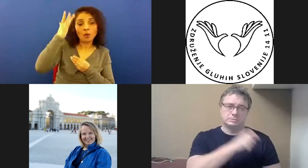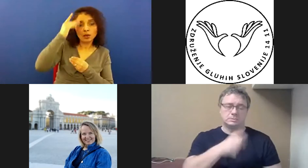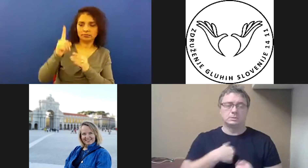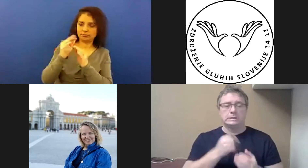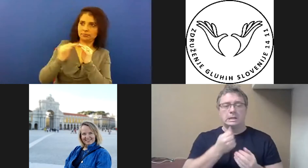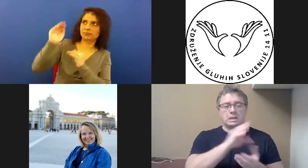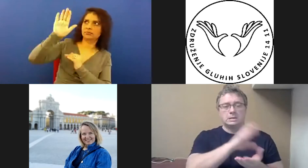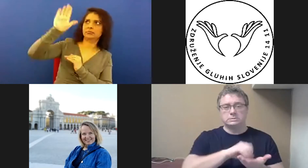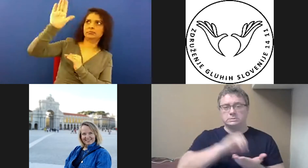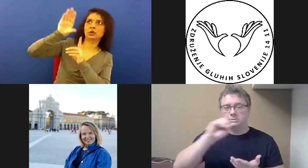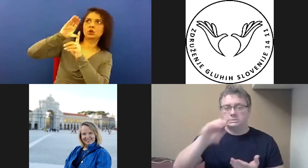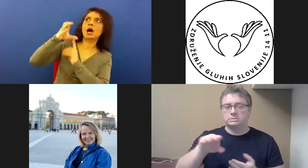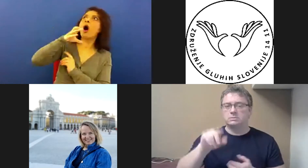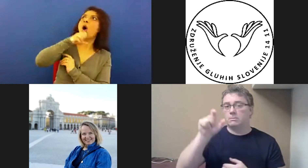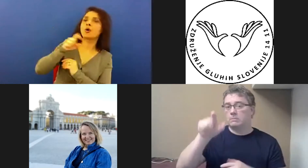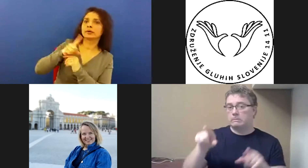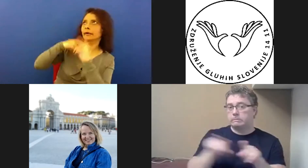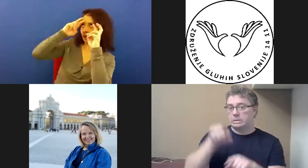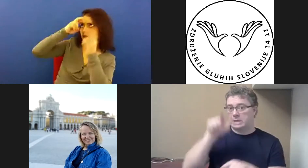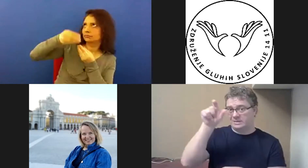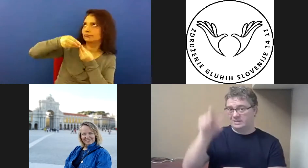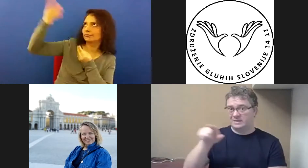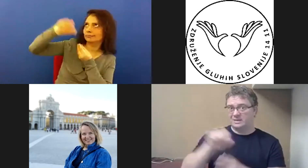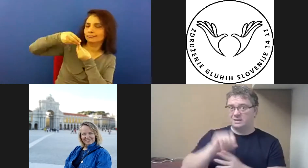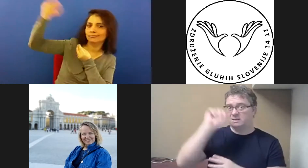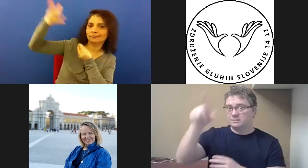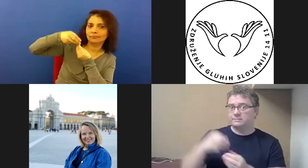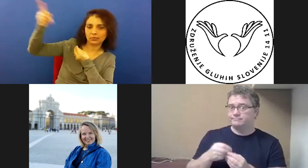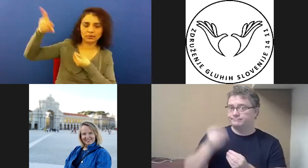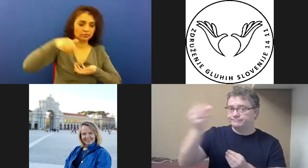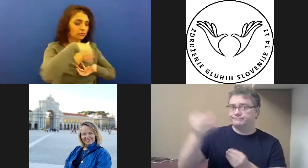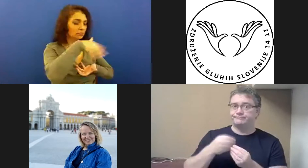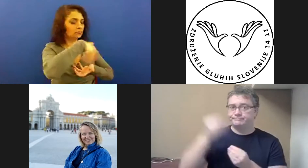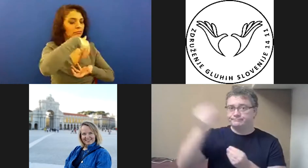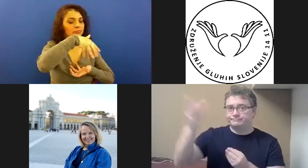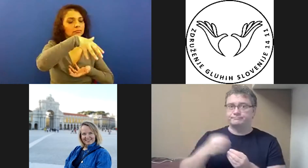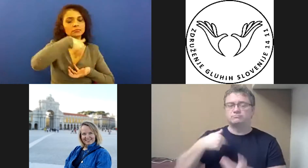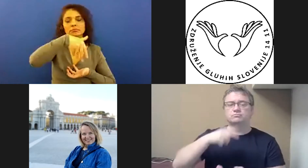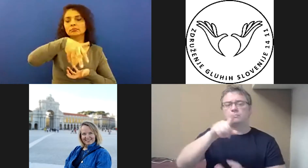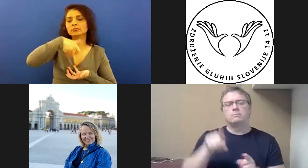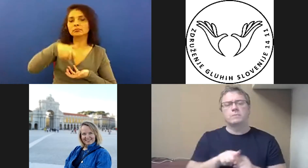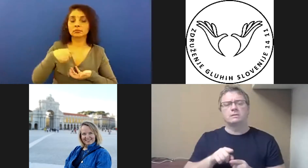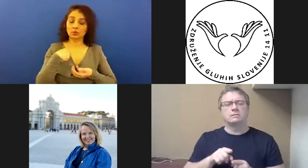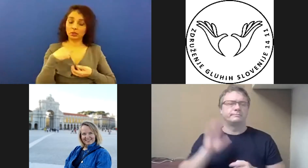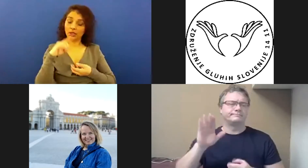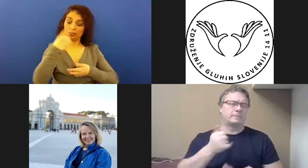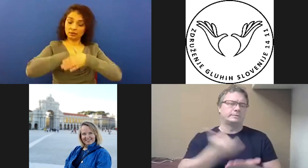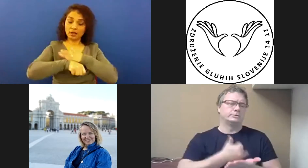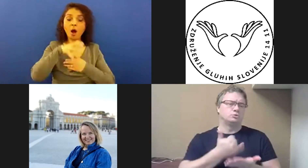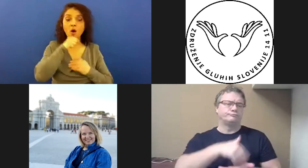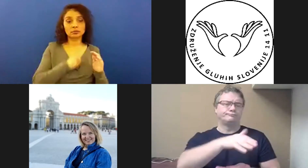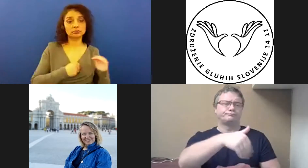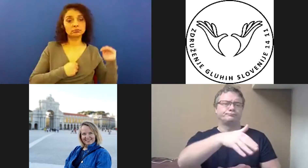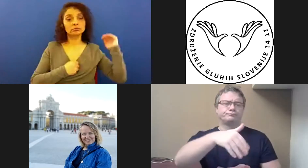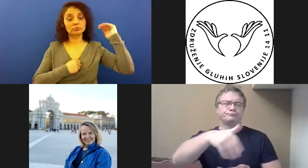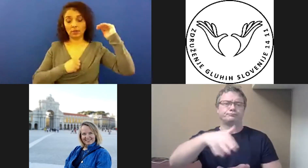My mother and I worked very hard. My brother was lazy. He didn't work because he was now the oldest man. So we had to contribute money to him. And